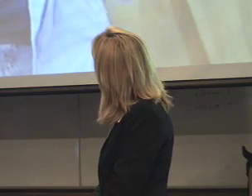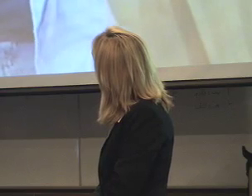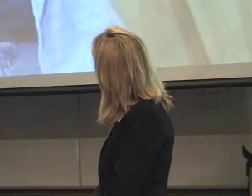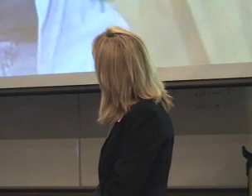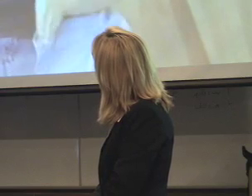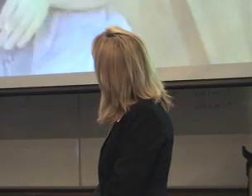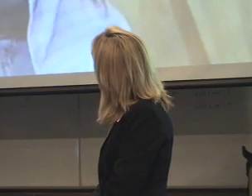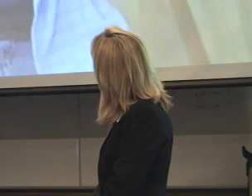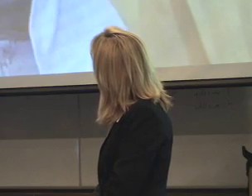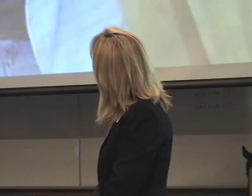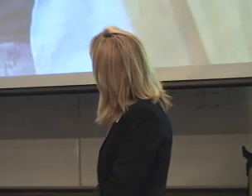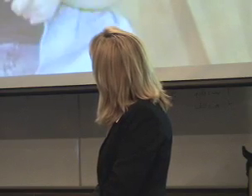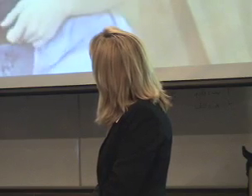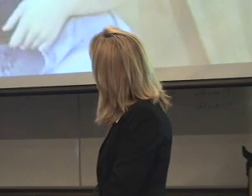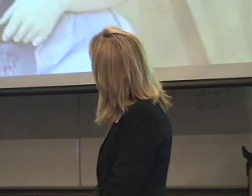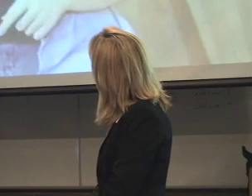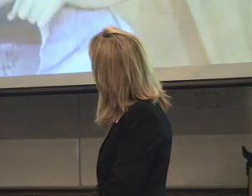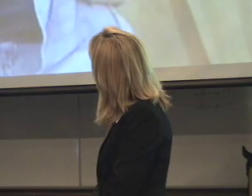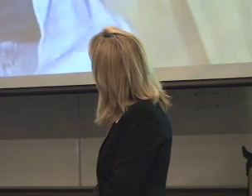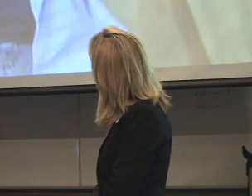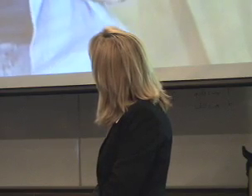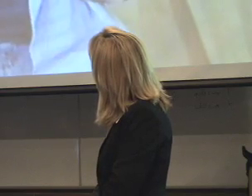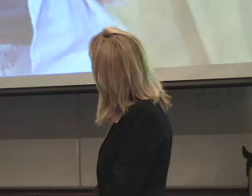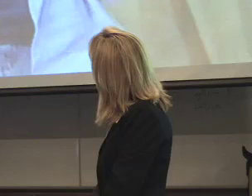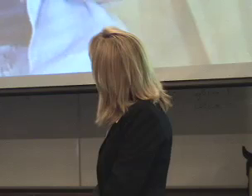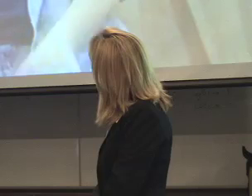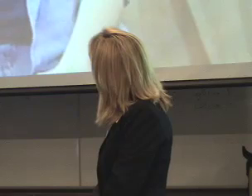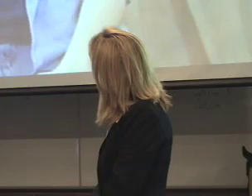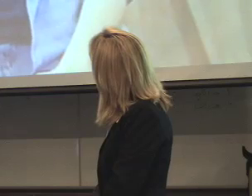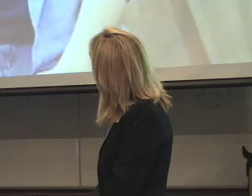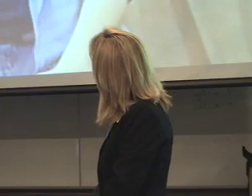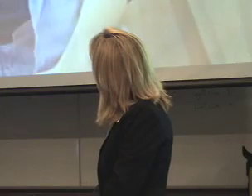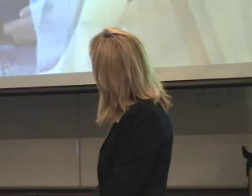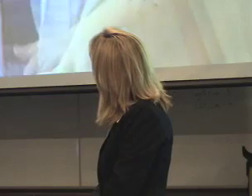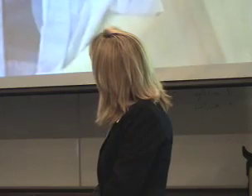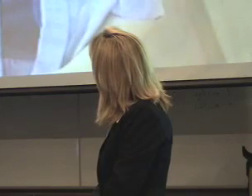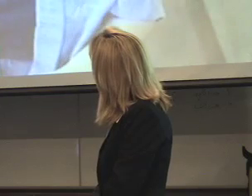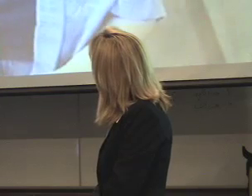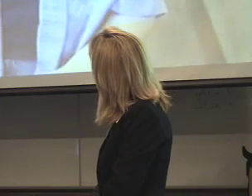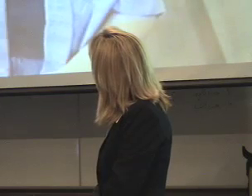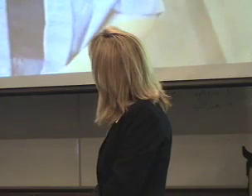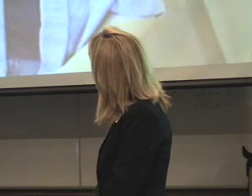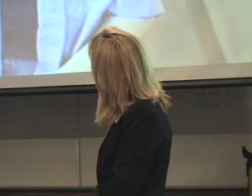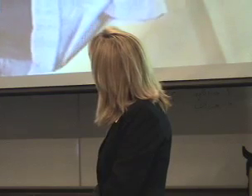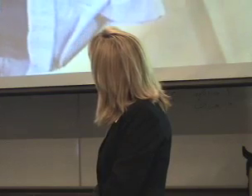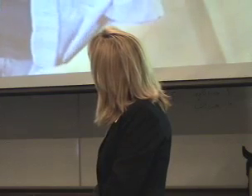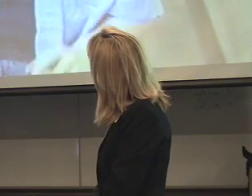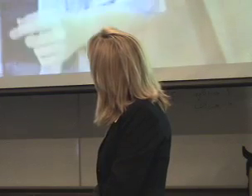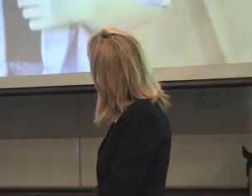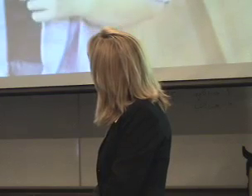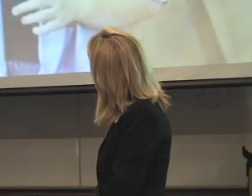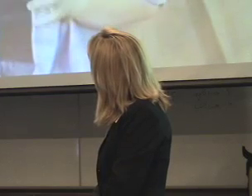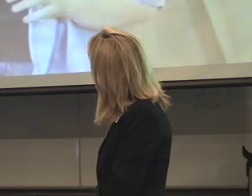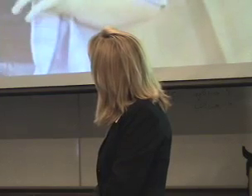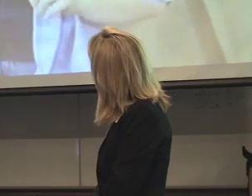and then they've asked me what I should read, and they ask me questions, and then my answers are fine, or the teacher says they're fine.